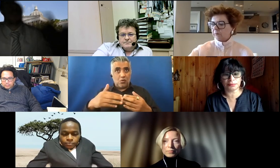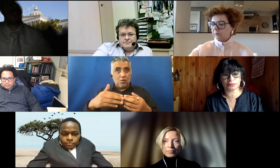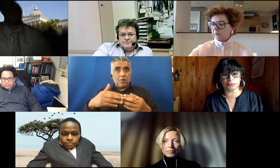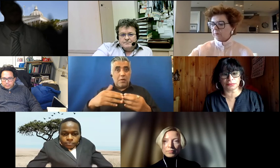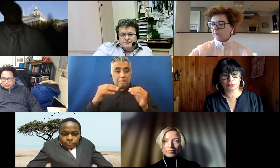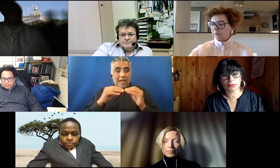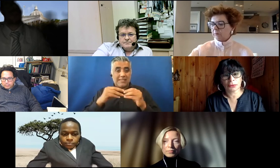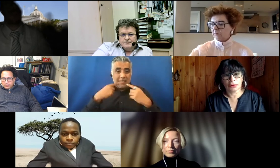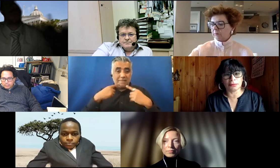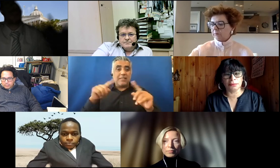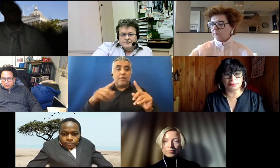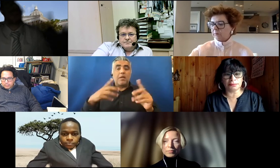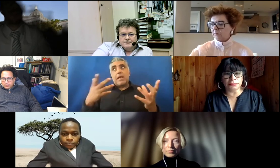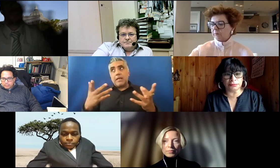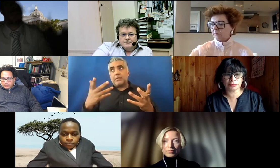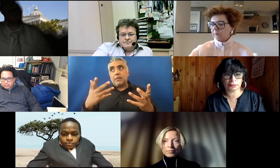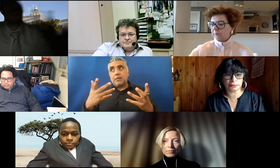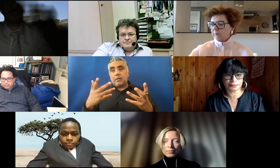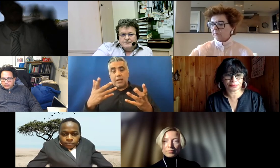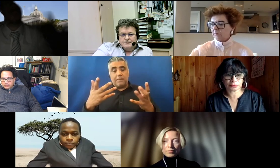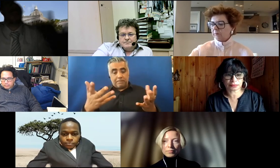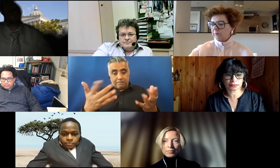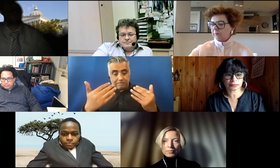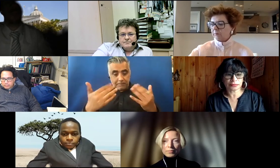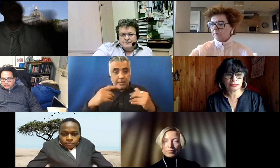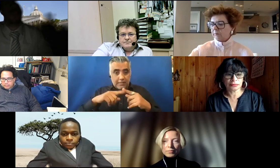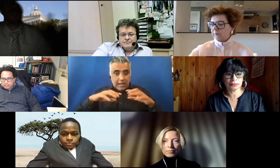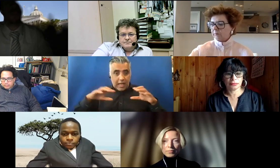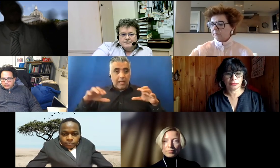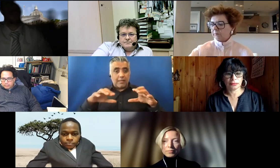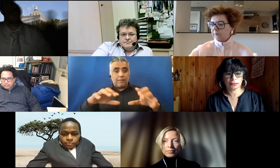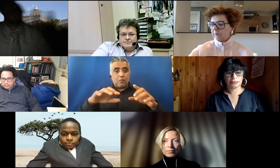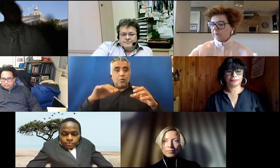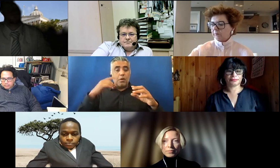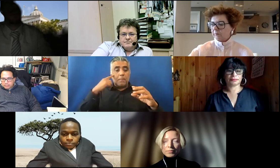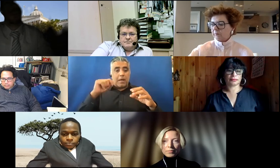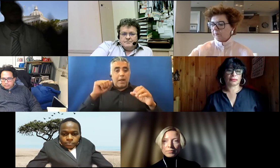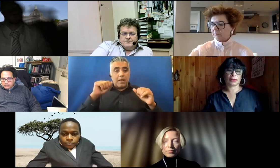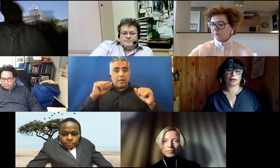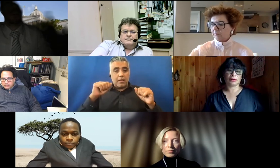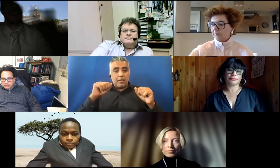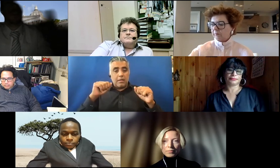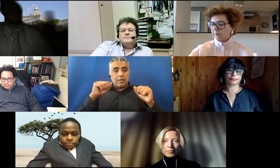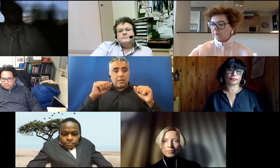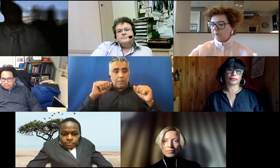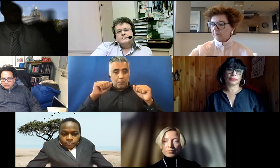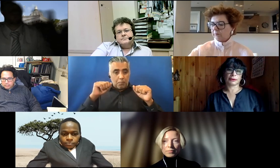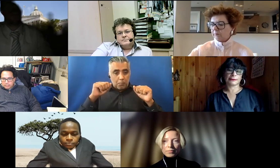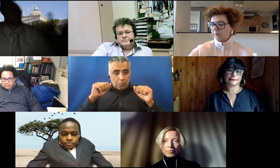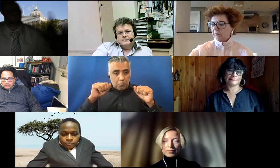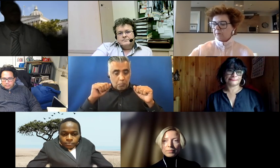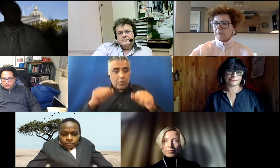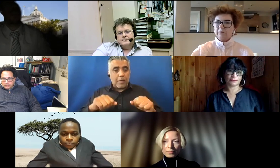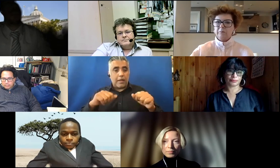more effective is to bring in, you know, master and PhD students to work on the actual